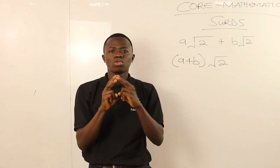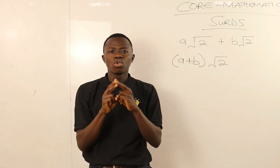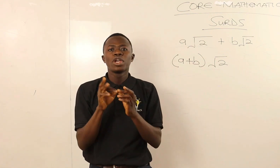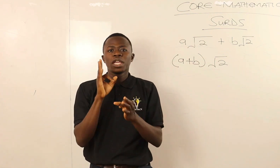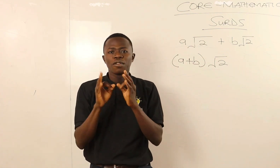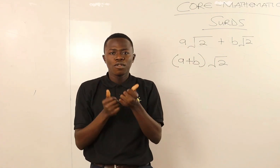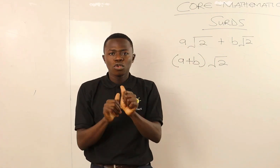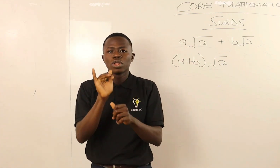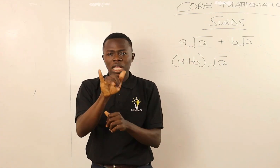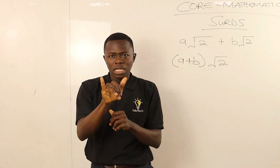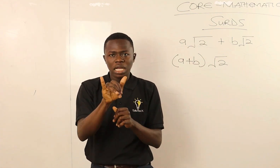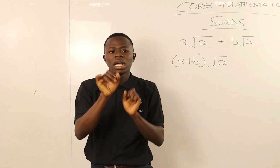them.